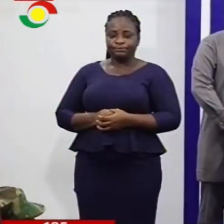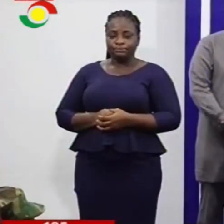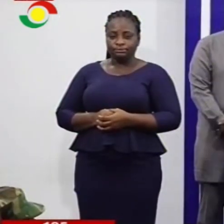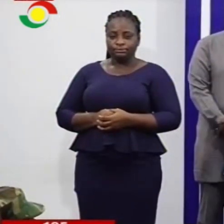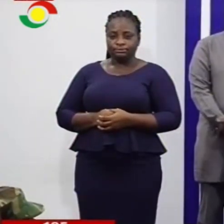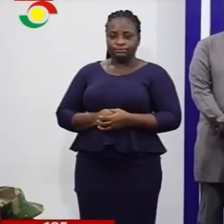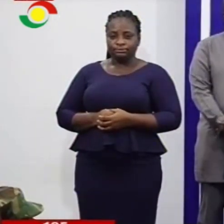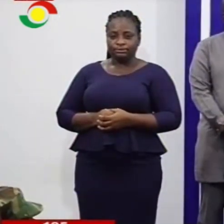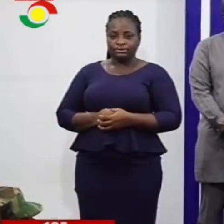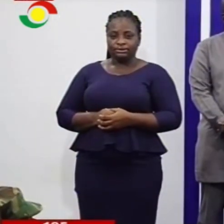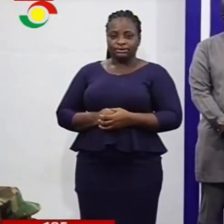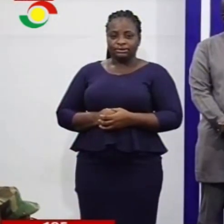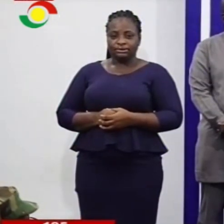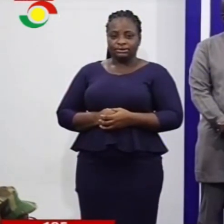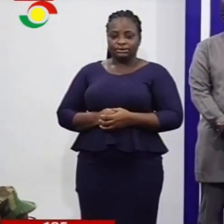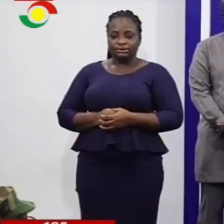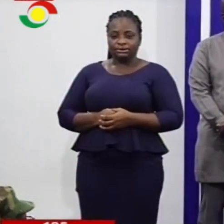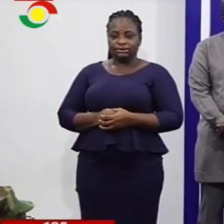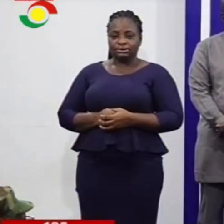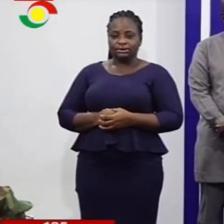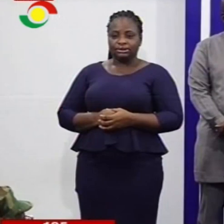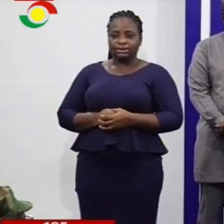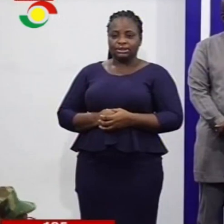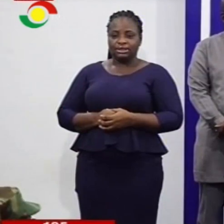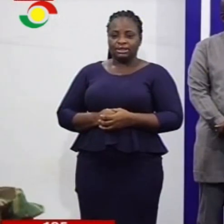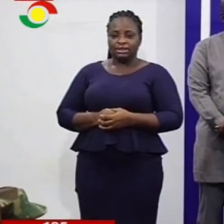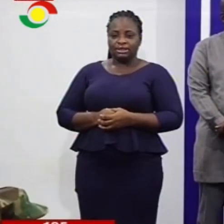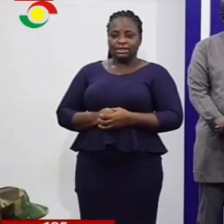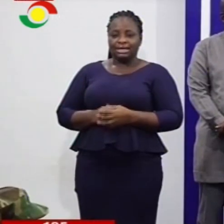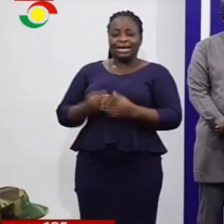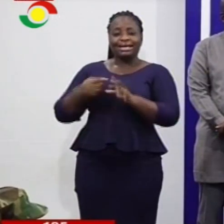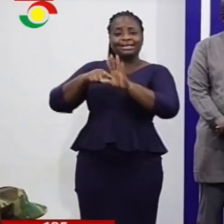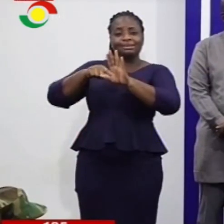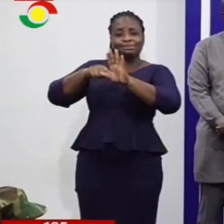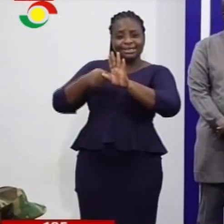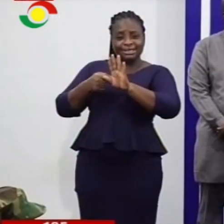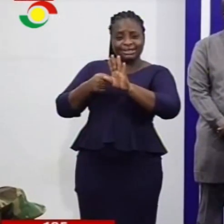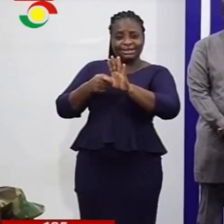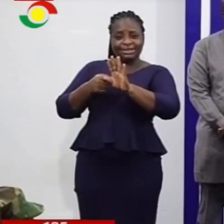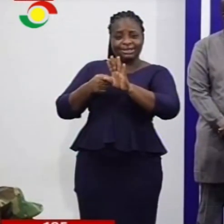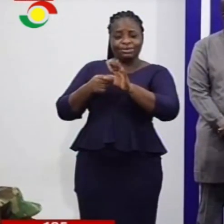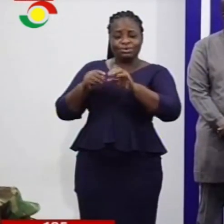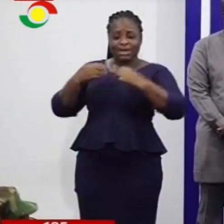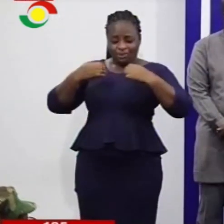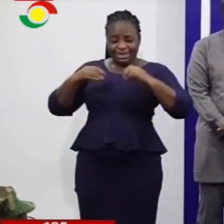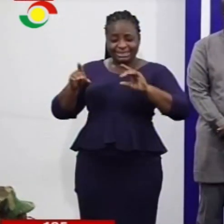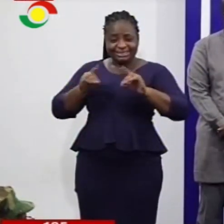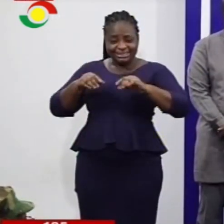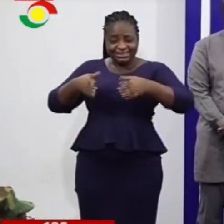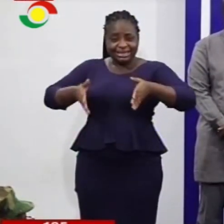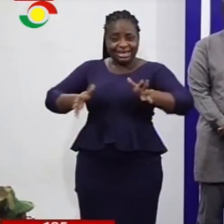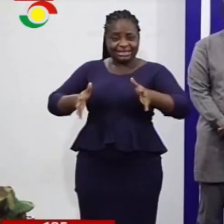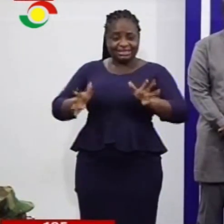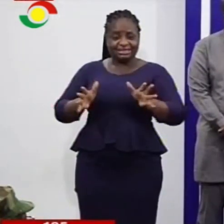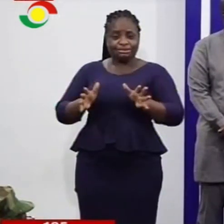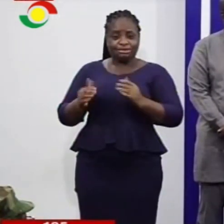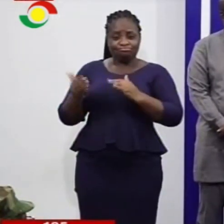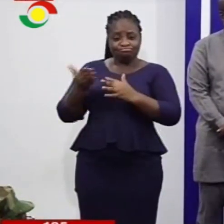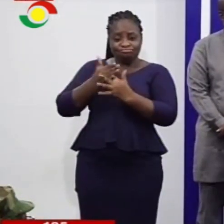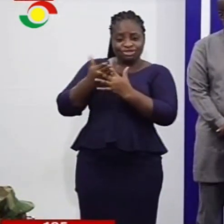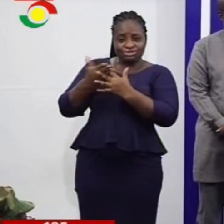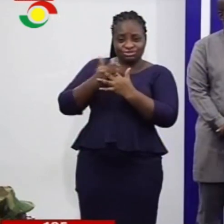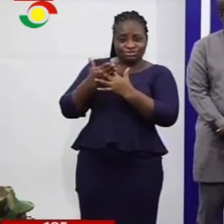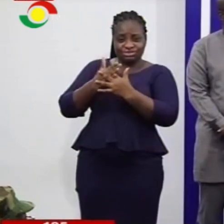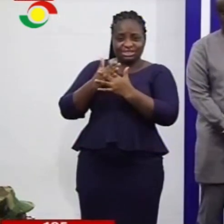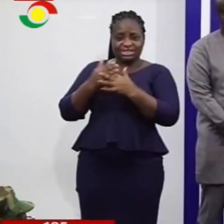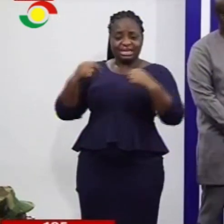Could you let me try the ventilators? At the beginning we did an assessment, and between Ghana Health Service and the